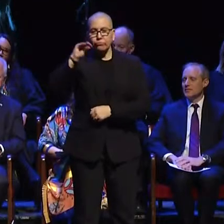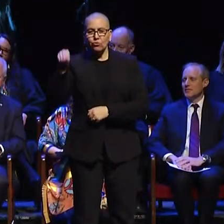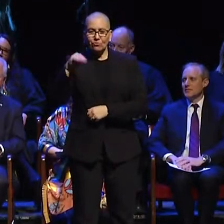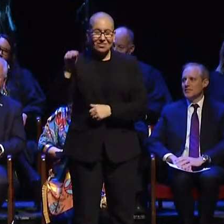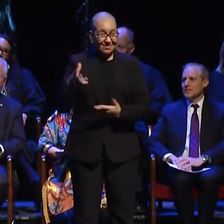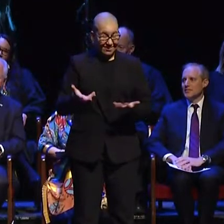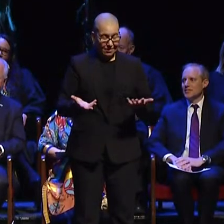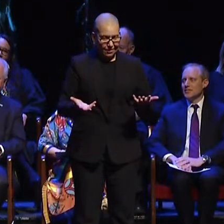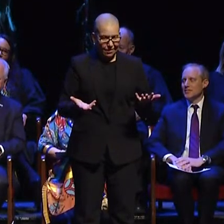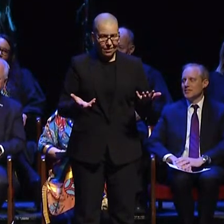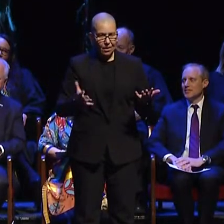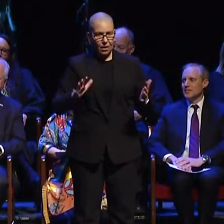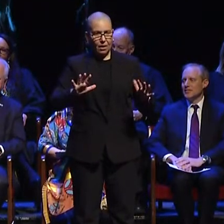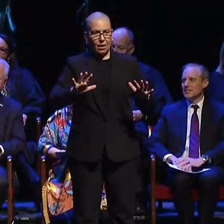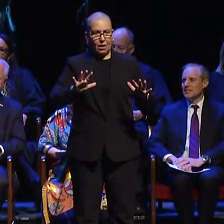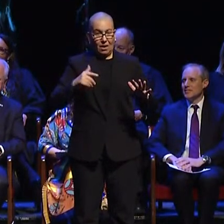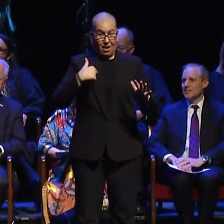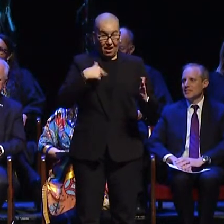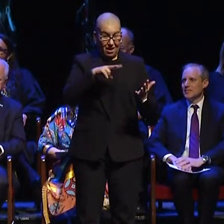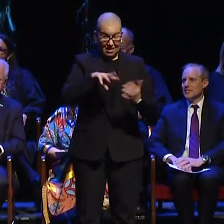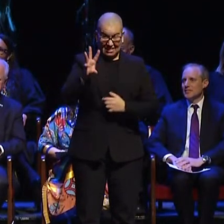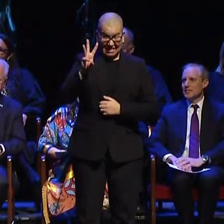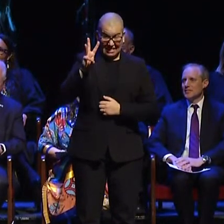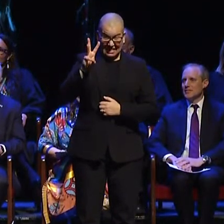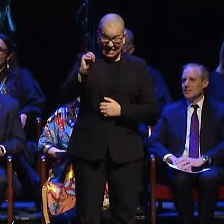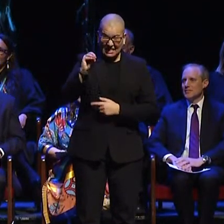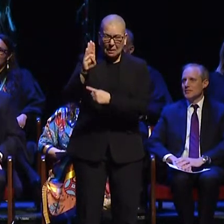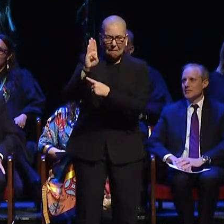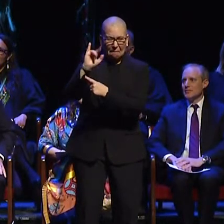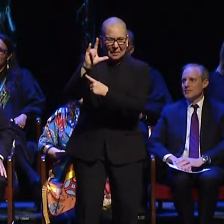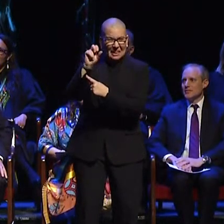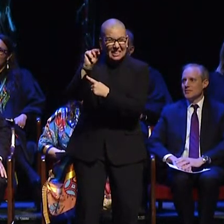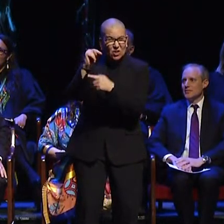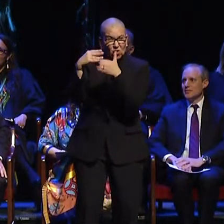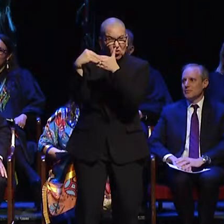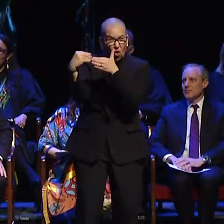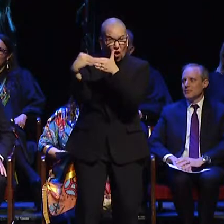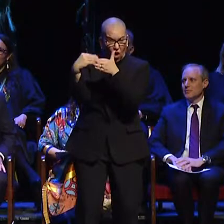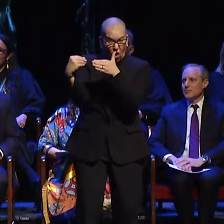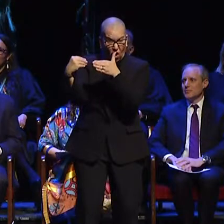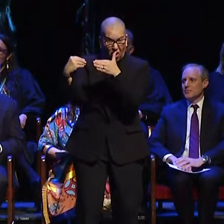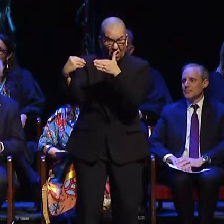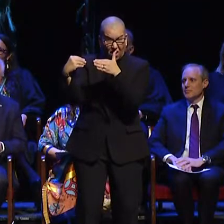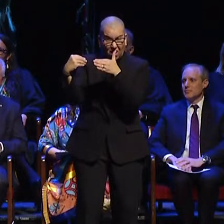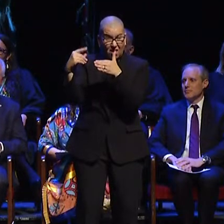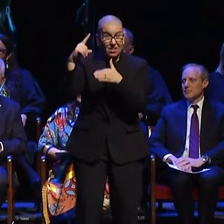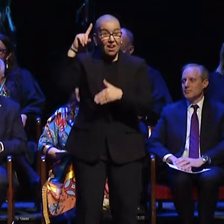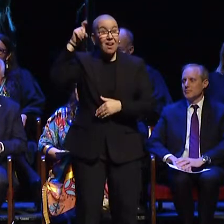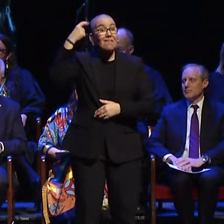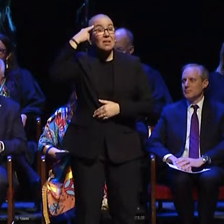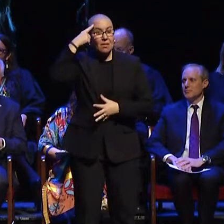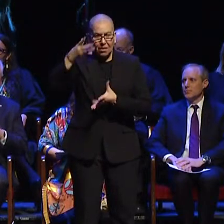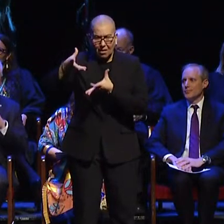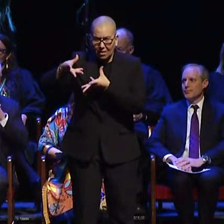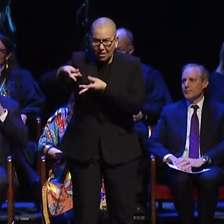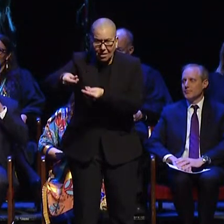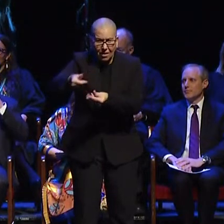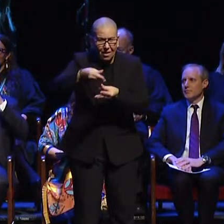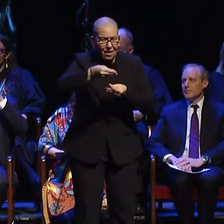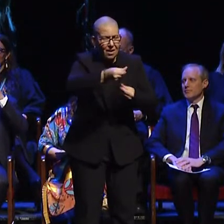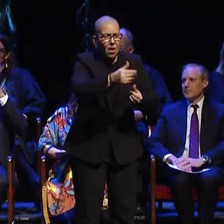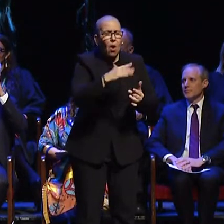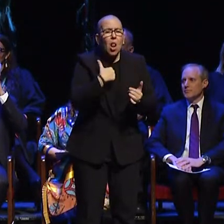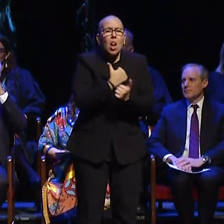I oversee over $60 billion in government spending. But as much as I love talking about our investigations,